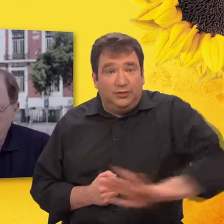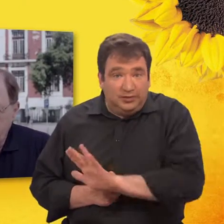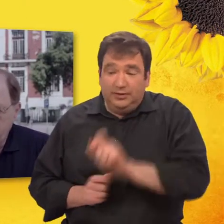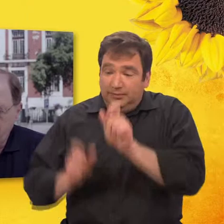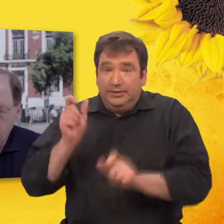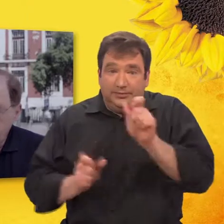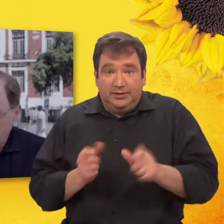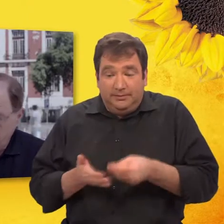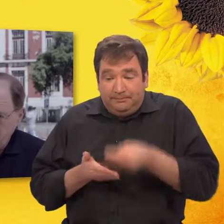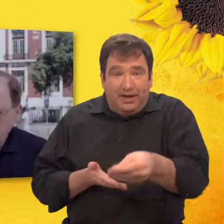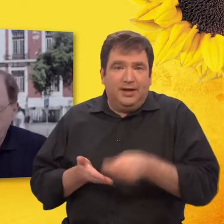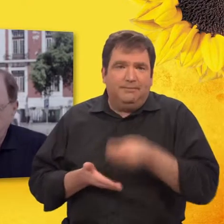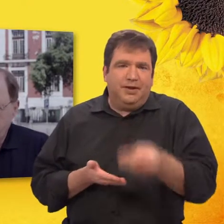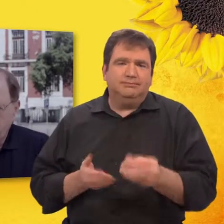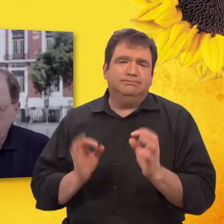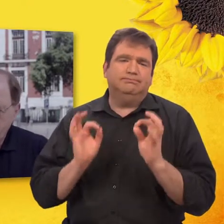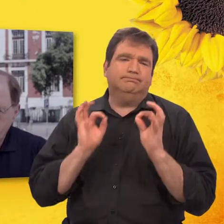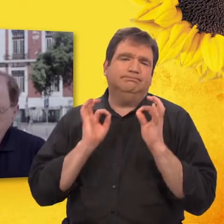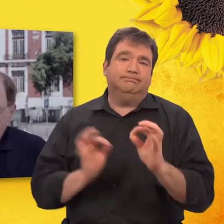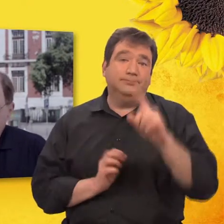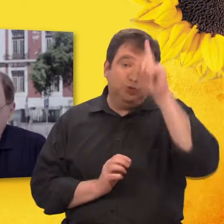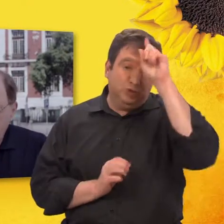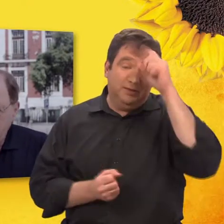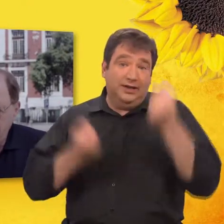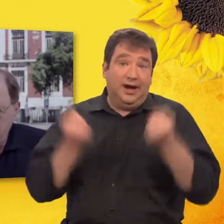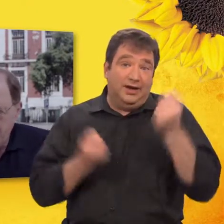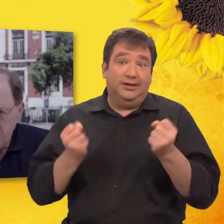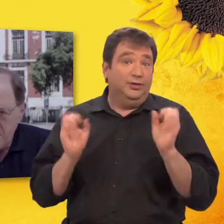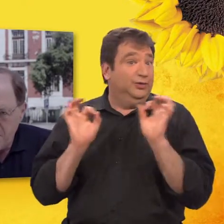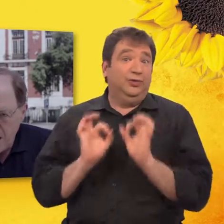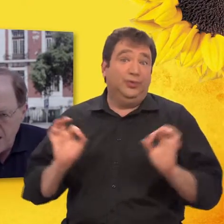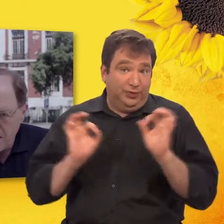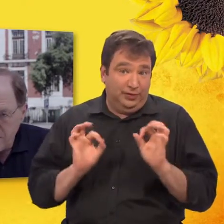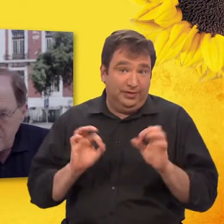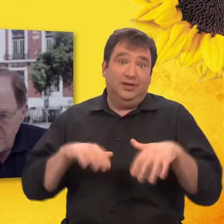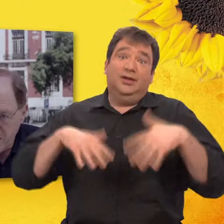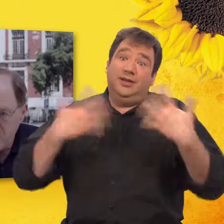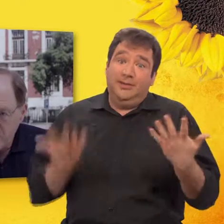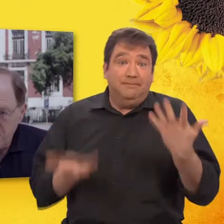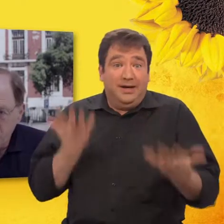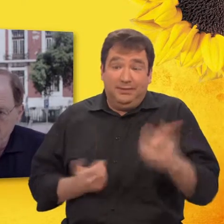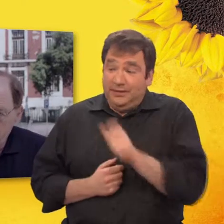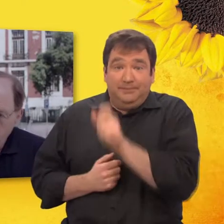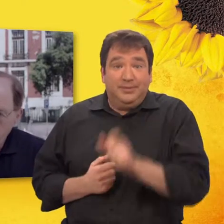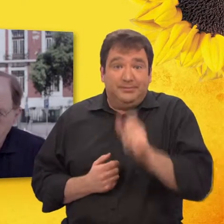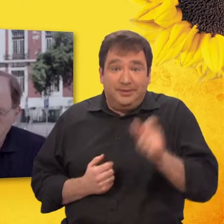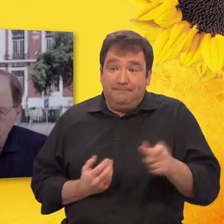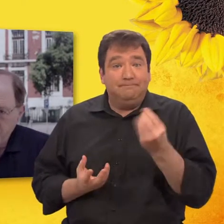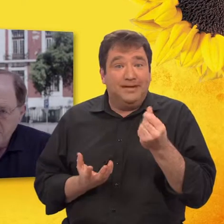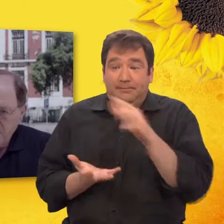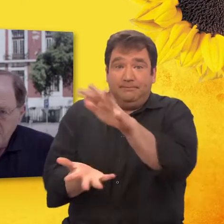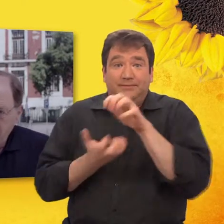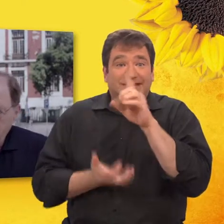The southern countries, if citizens of the southern countries had not been buying excellent German